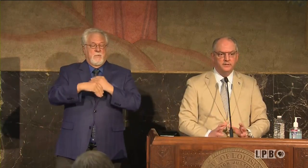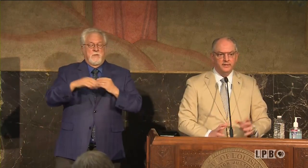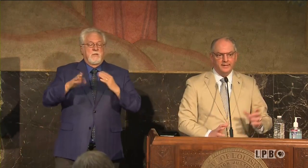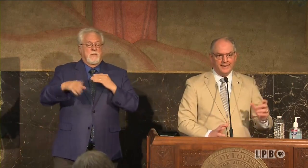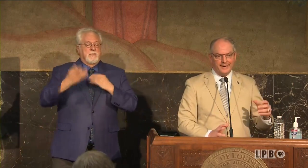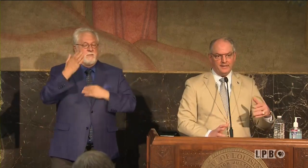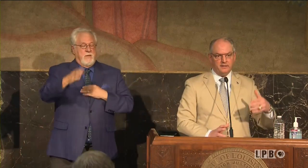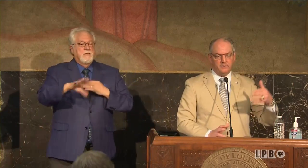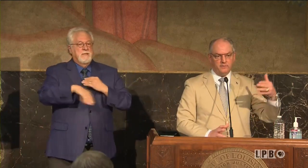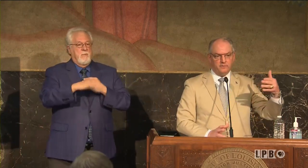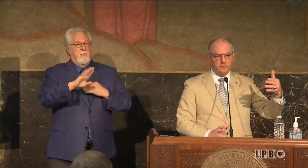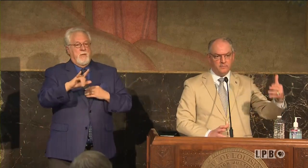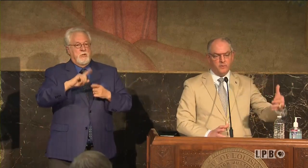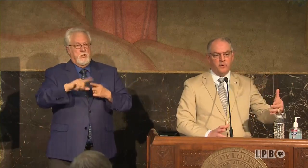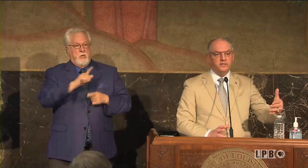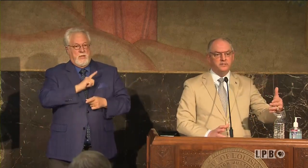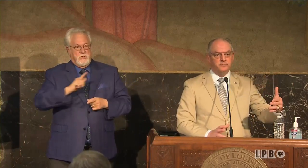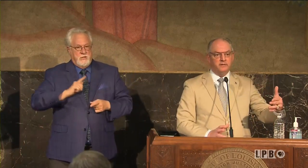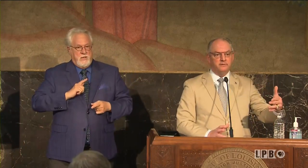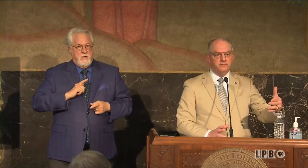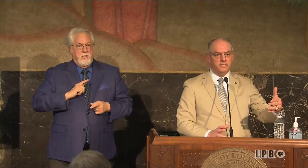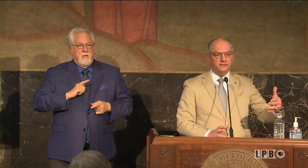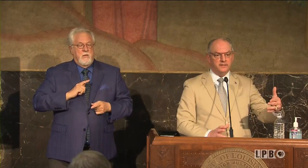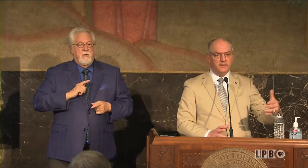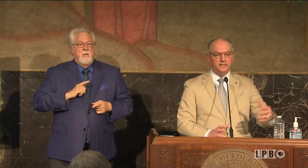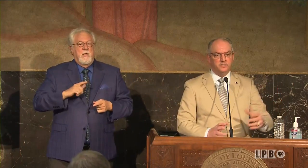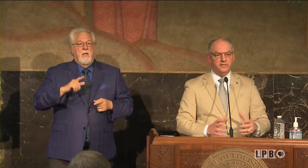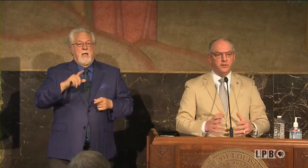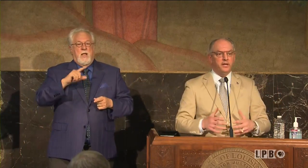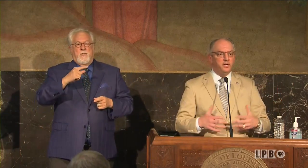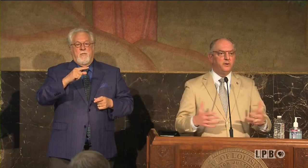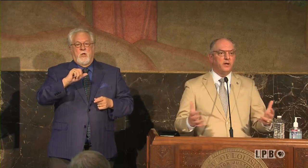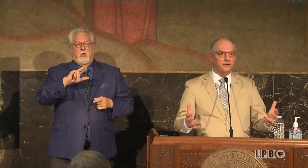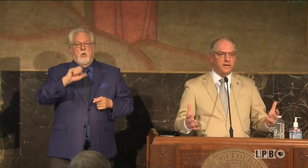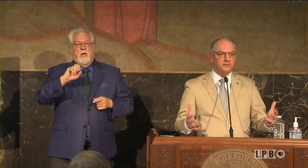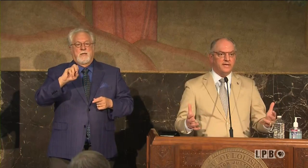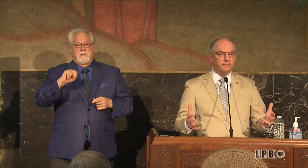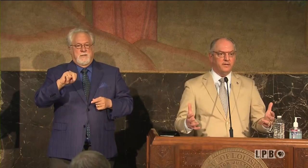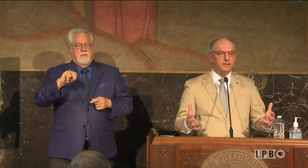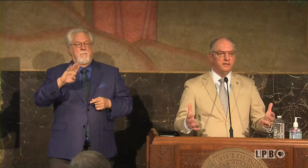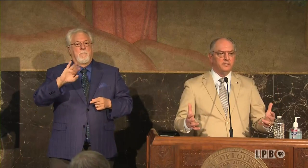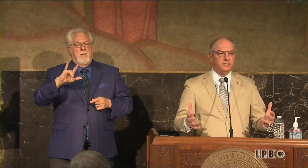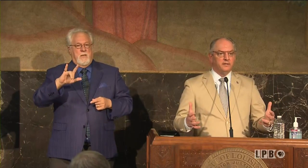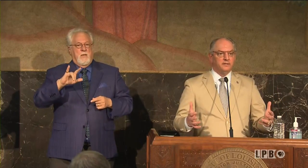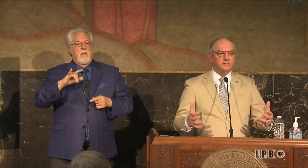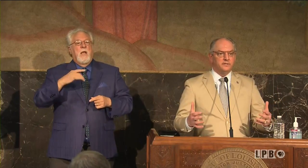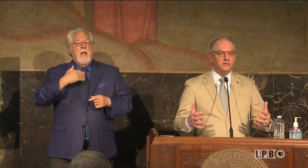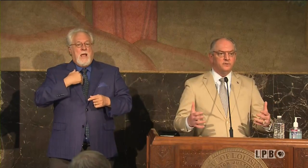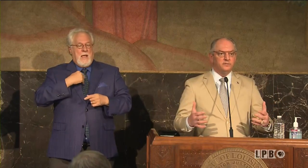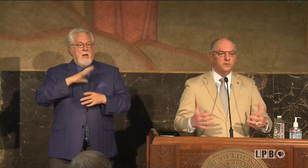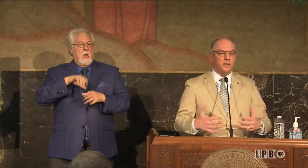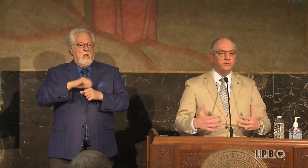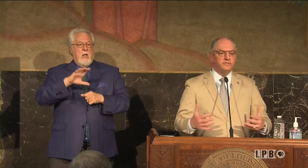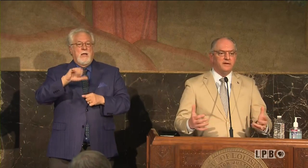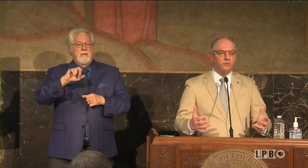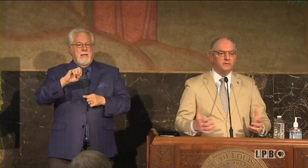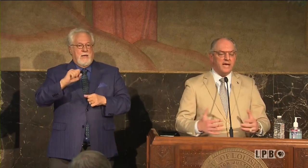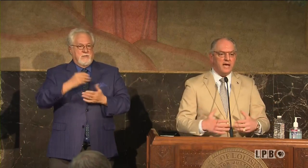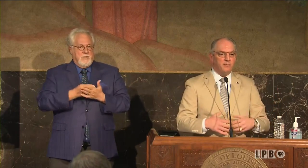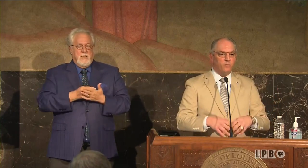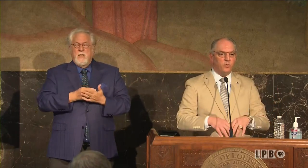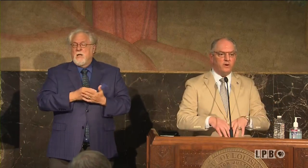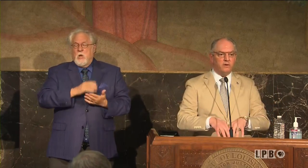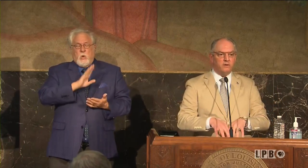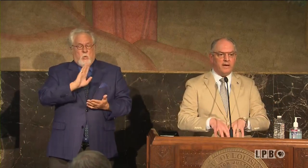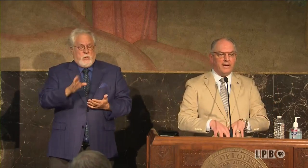legislature and the appropriations bill to the legislature, it included all the CARES Act money. So there was never a